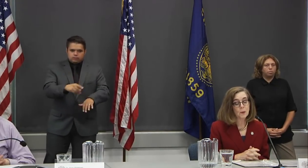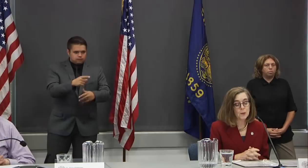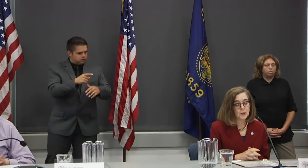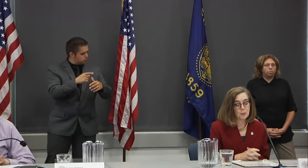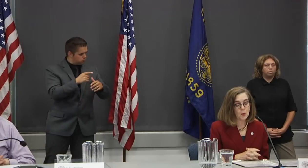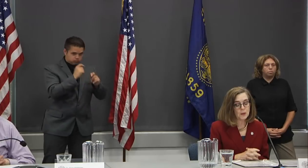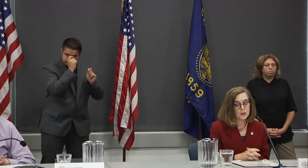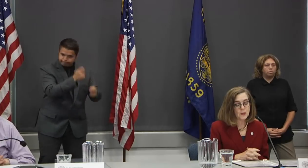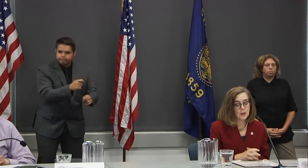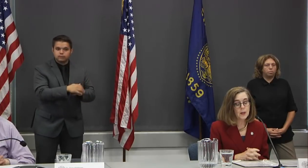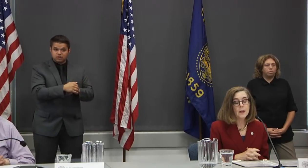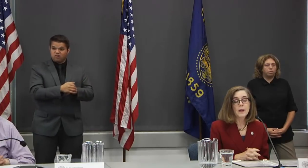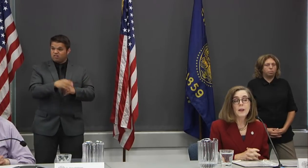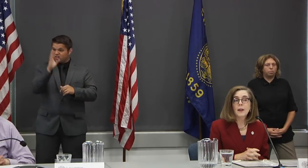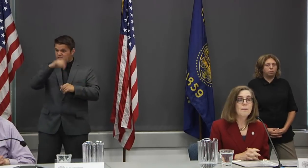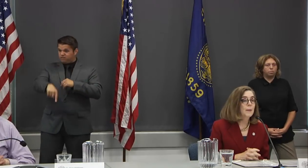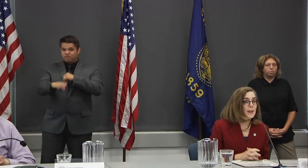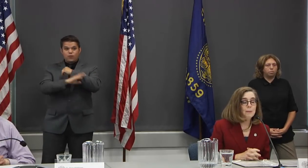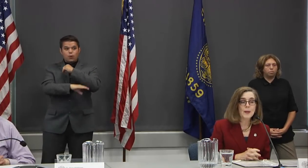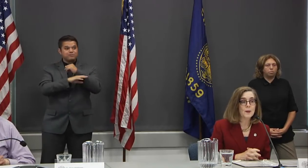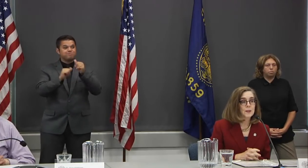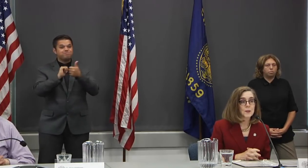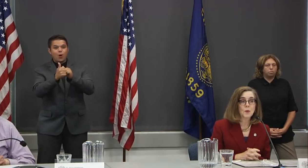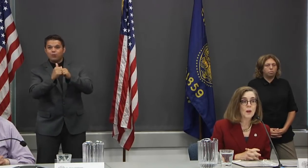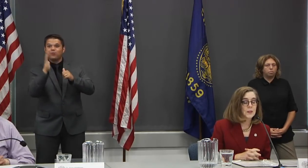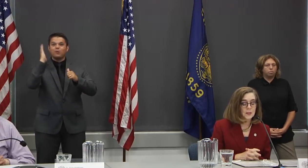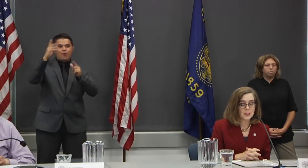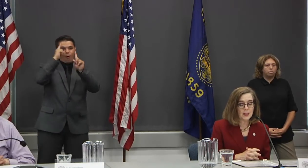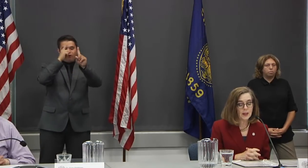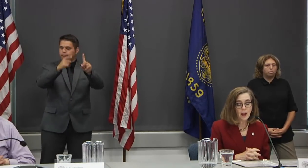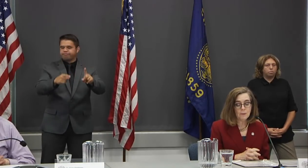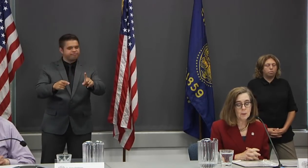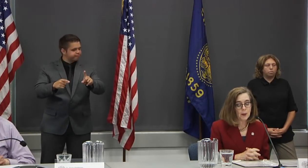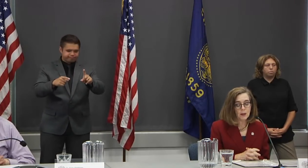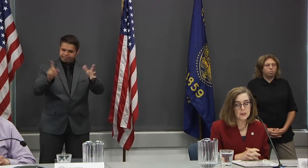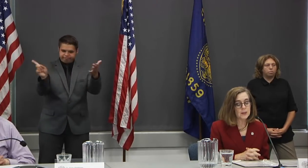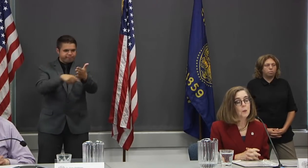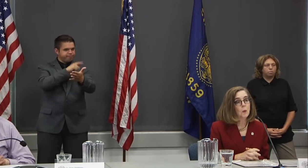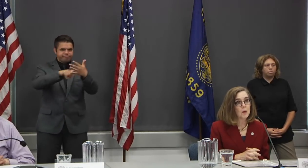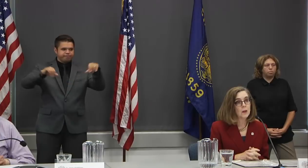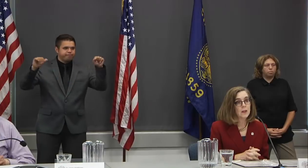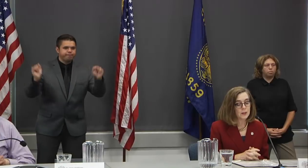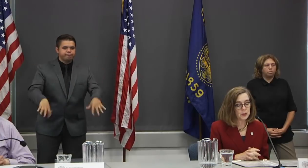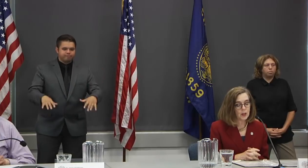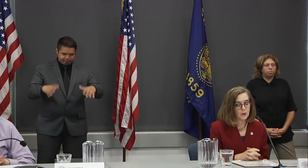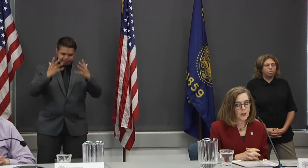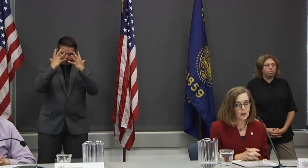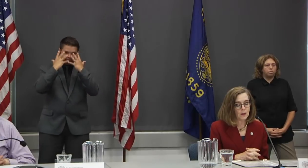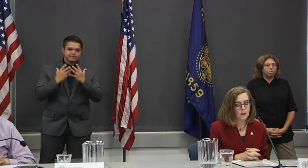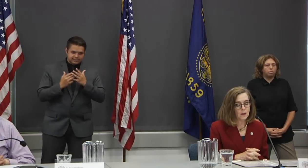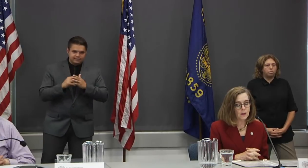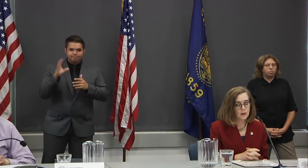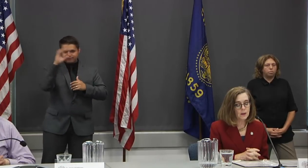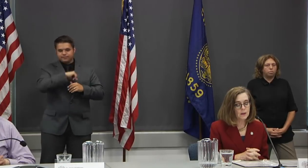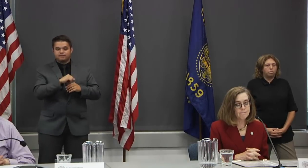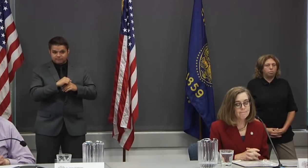missed summer sports. And many parents across the state have been balancing work and